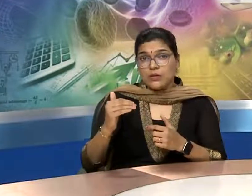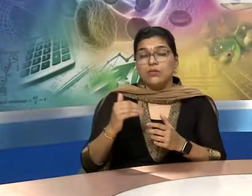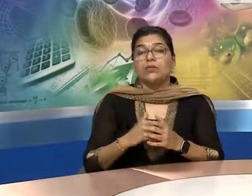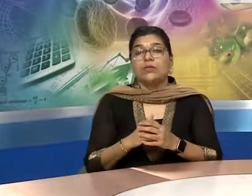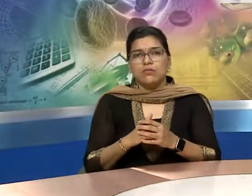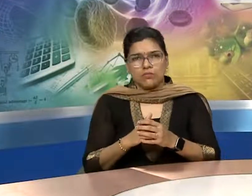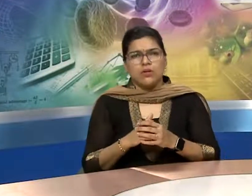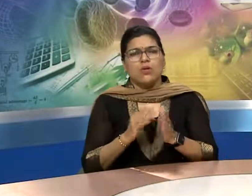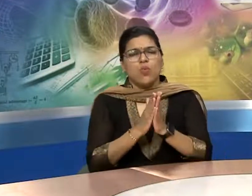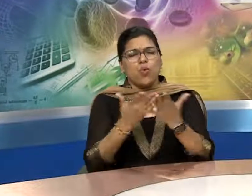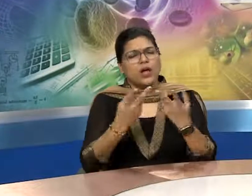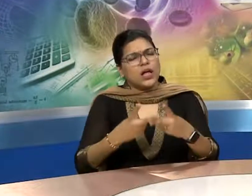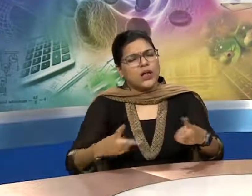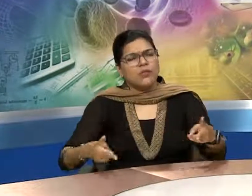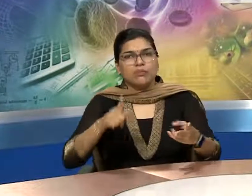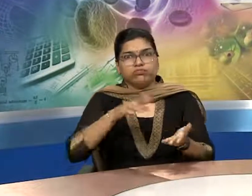The next point which we understood